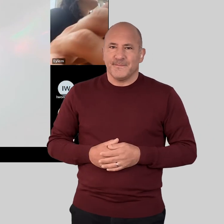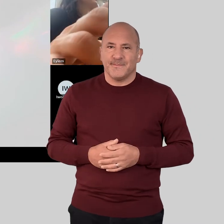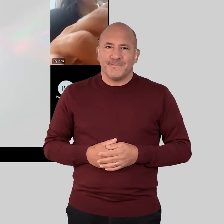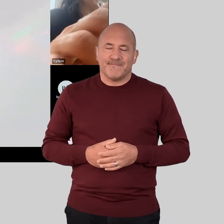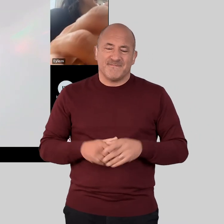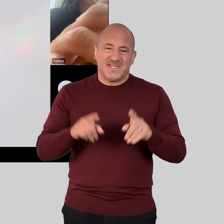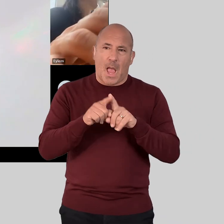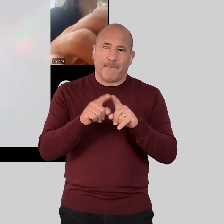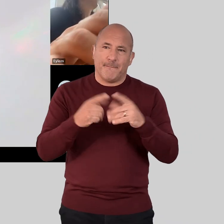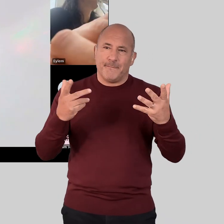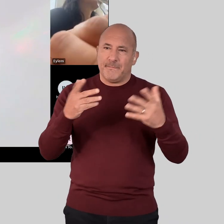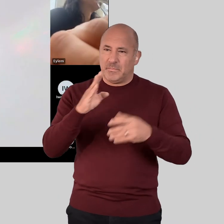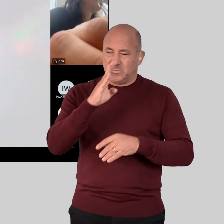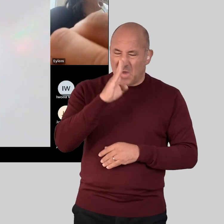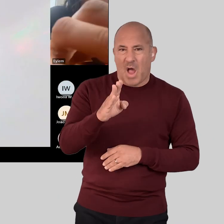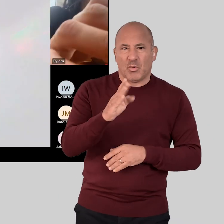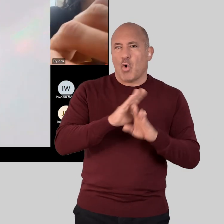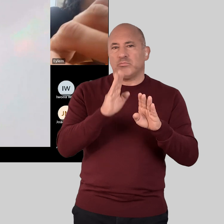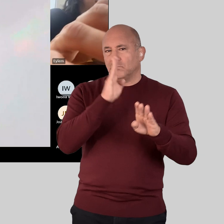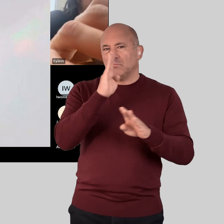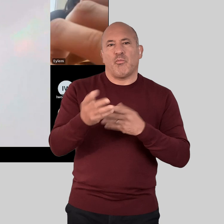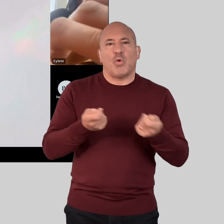geared in that particular area.